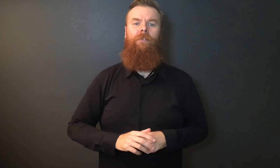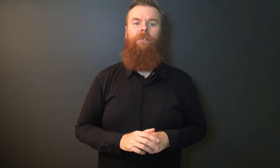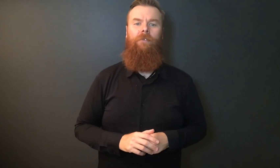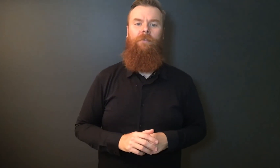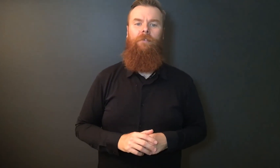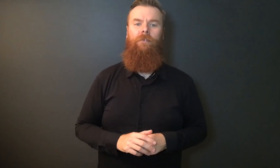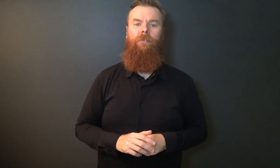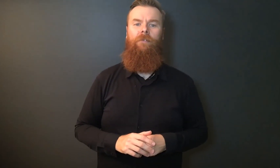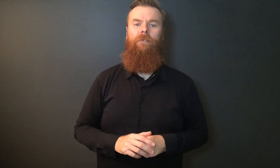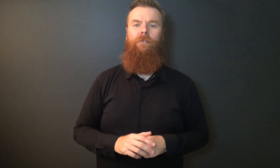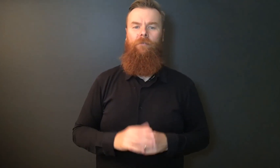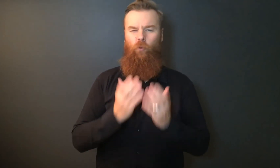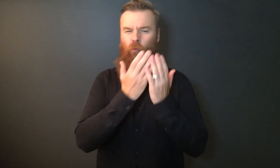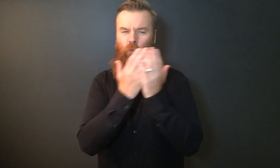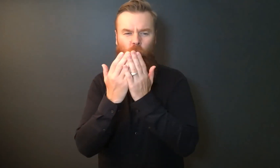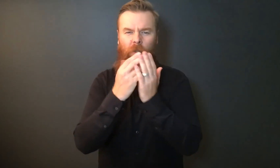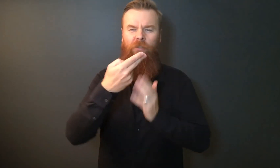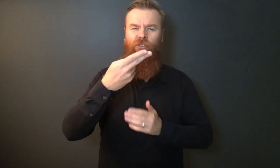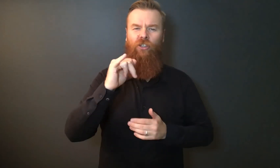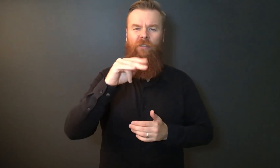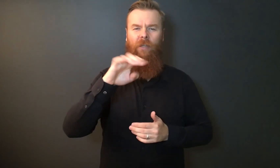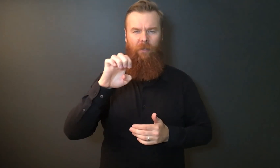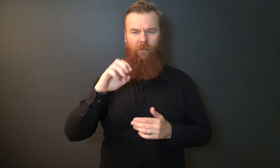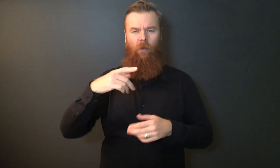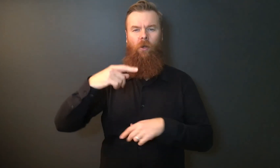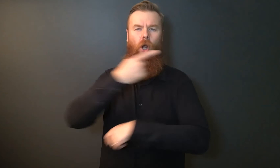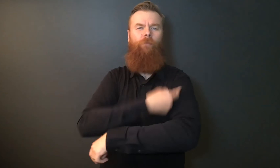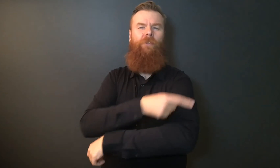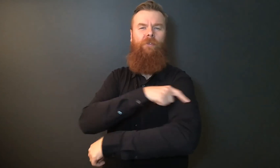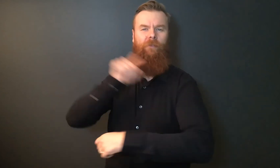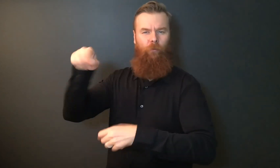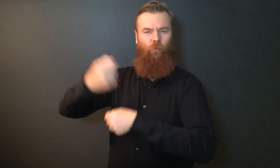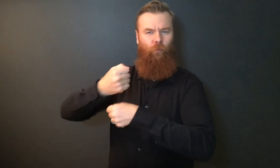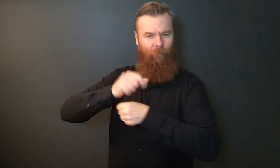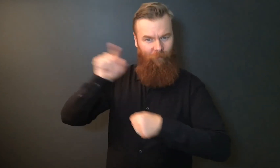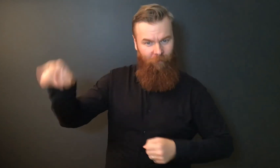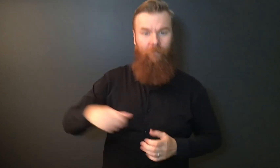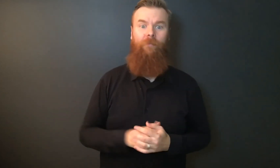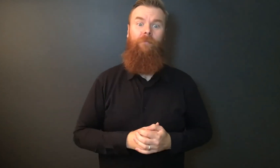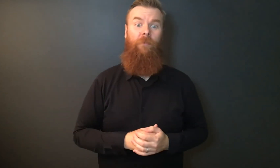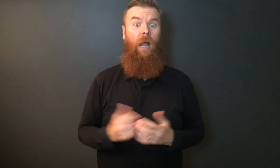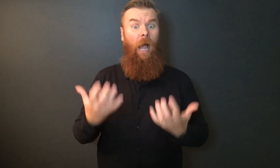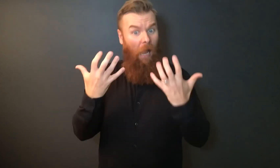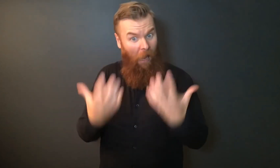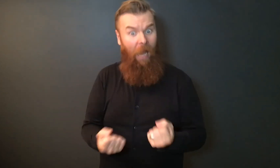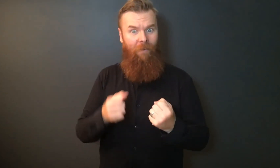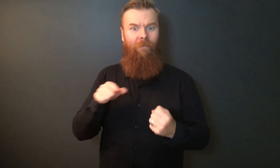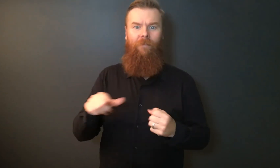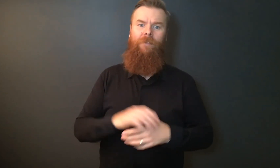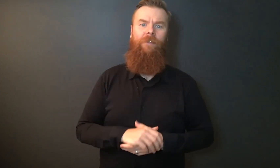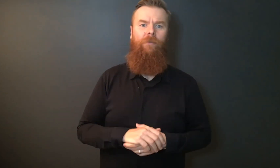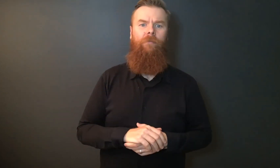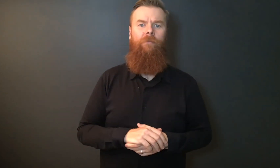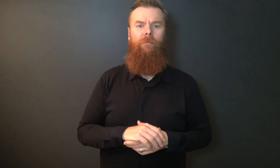on stigma, which we've called Togetherness and Belonging, and I put it in your link. But one of the issues that interests me, I noticed you use the